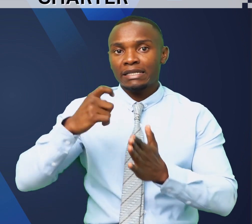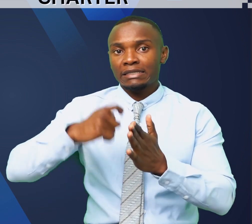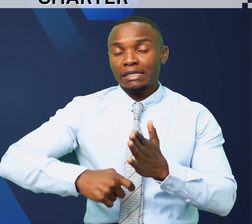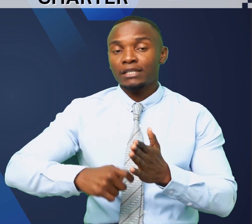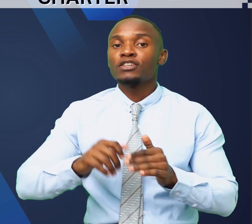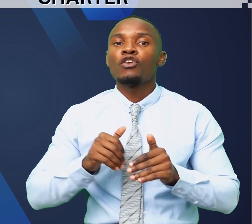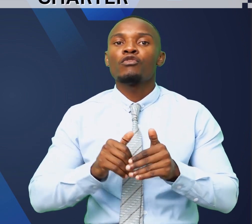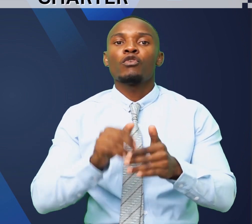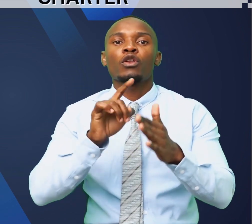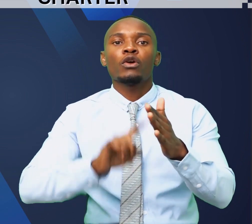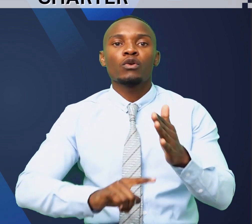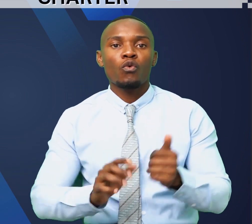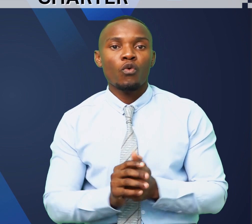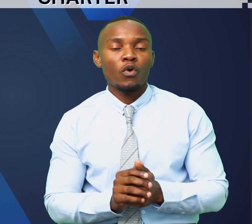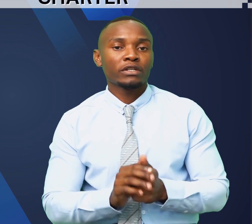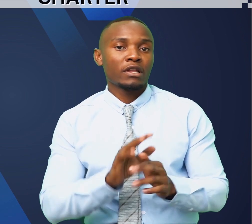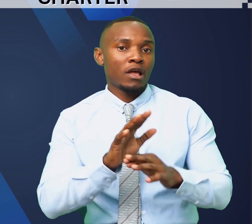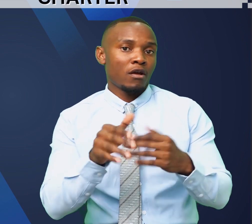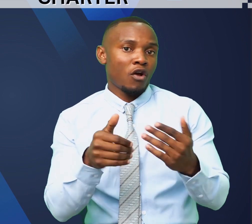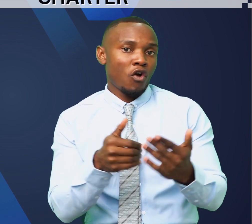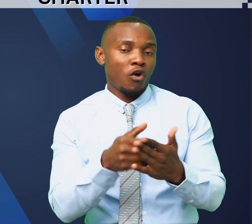charges as per applicable fees.